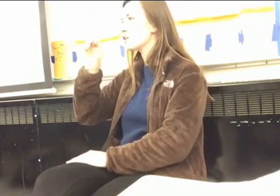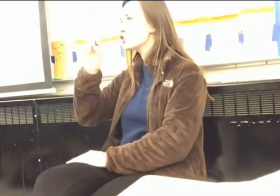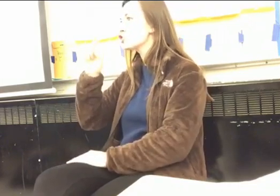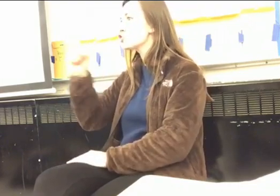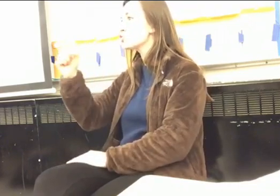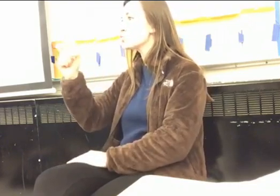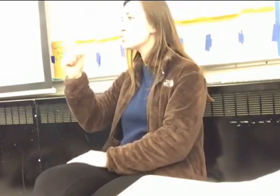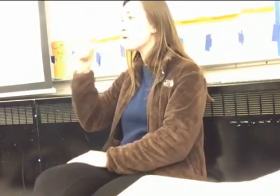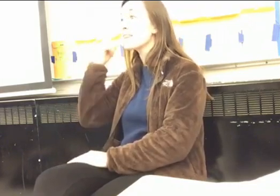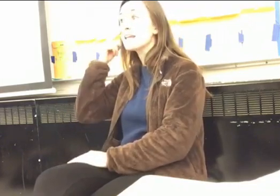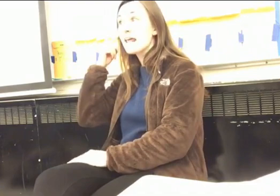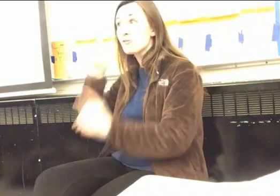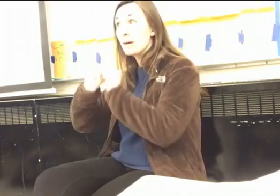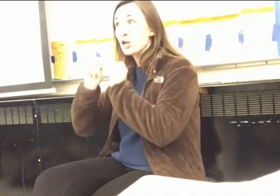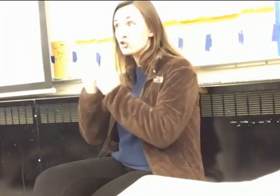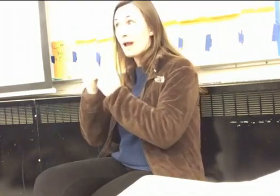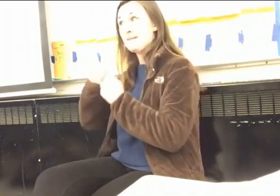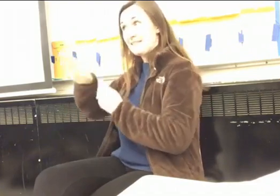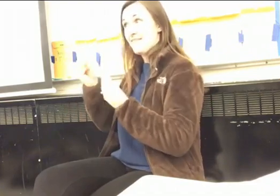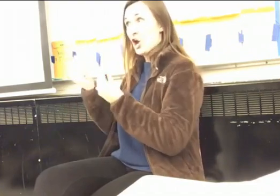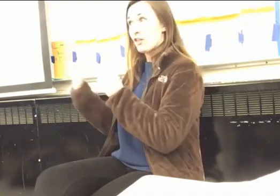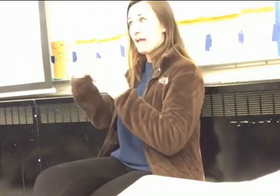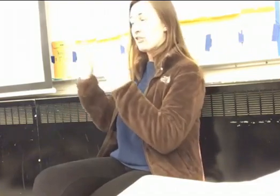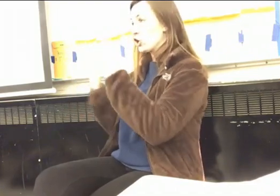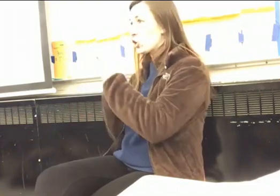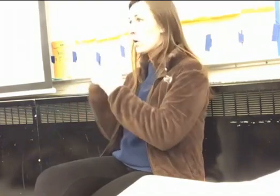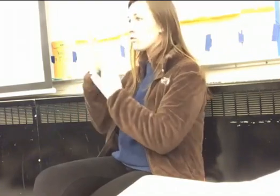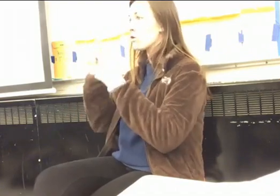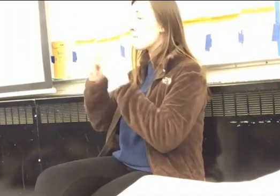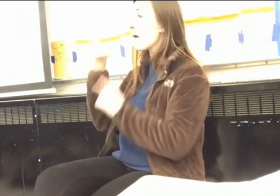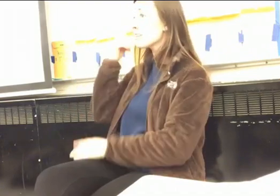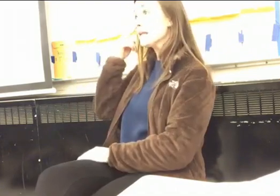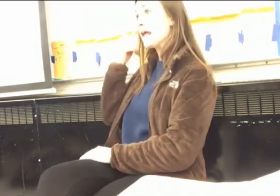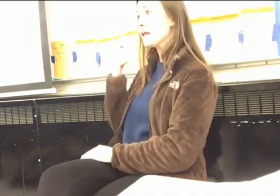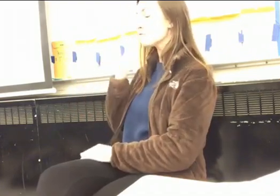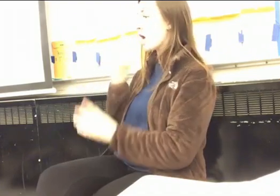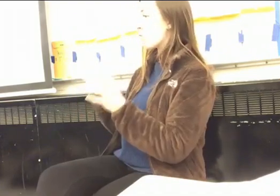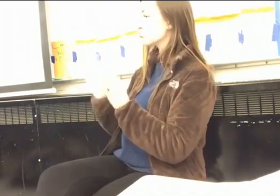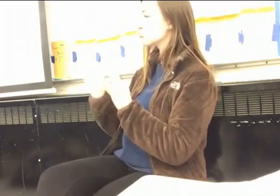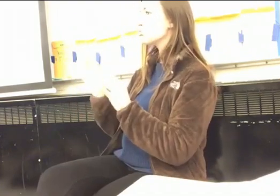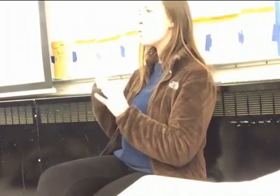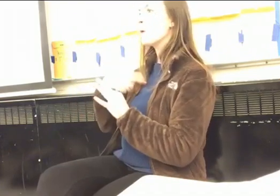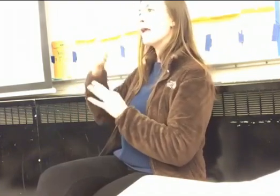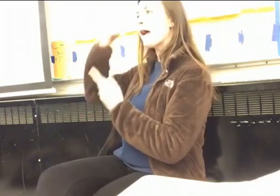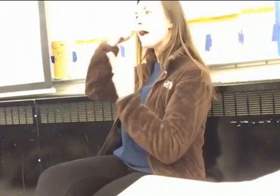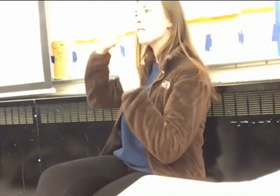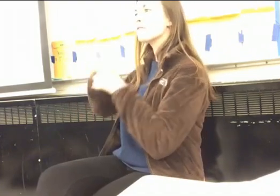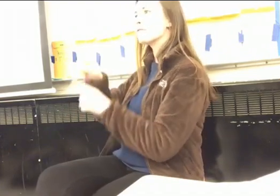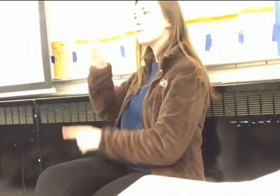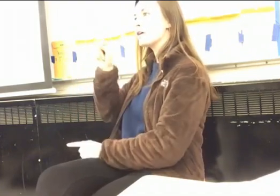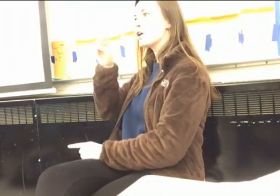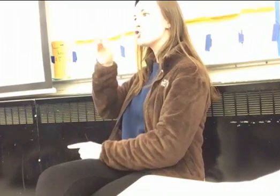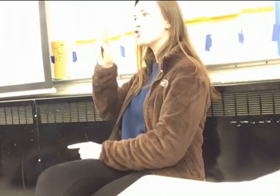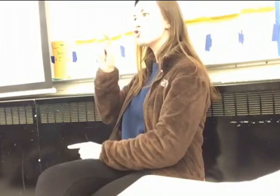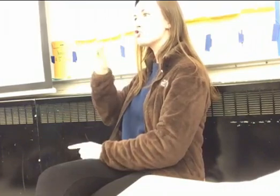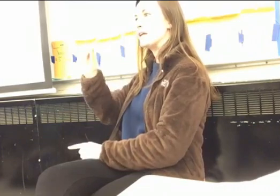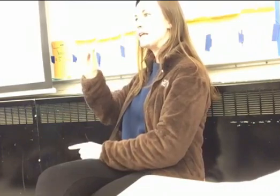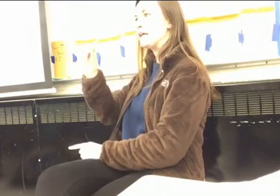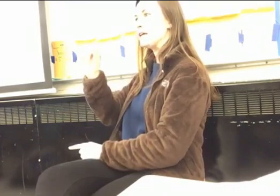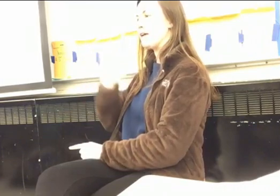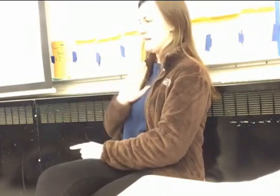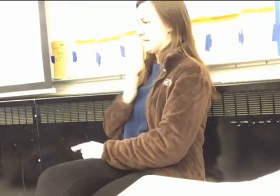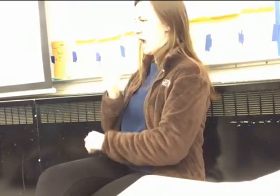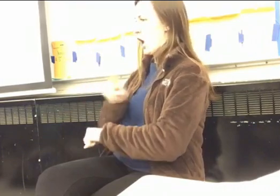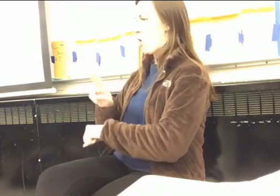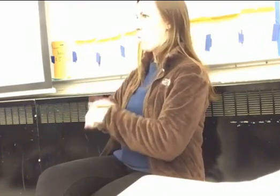right? However, the natives say, no worries, we have a treaty. They're not allowed to come in here. This is our nation,